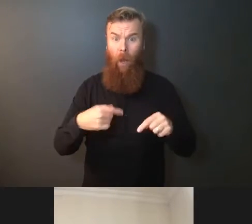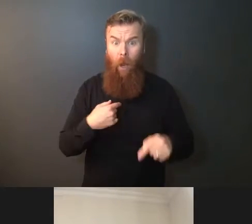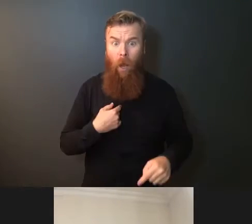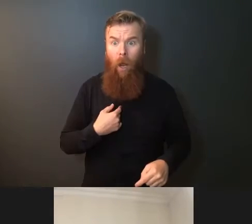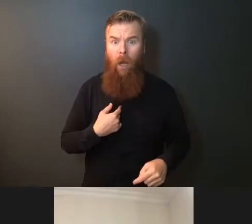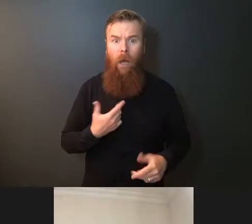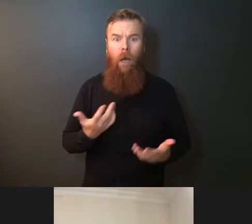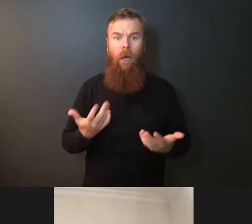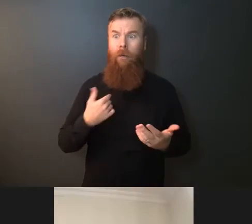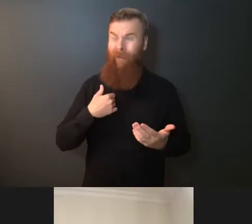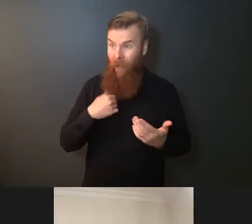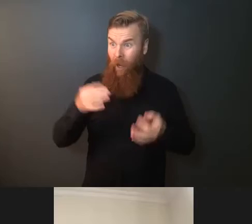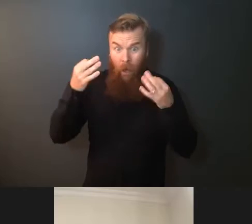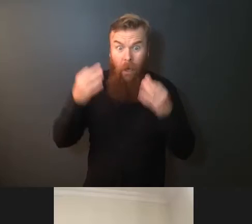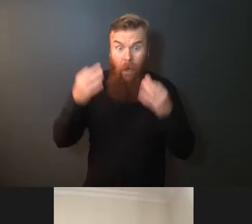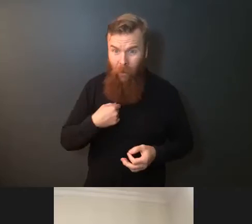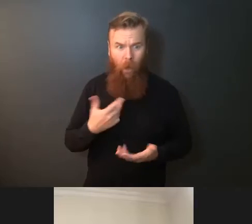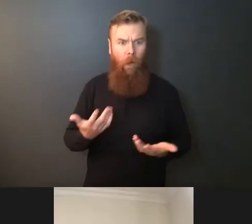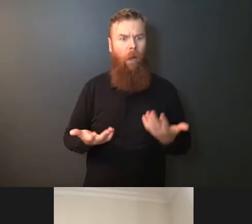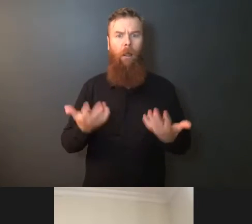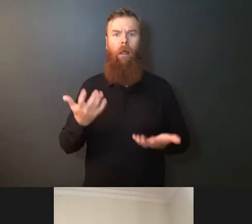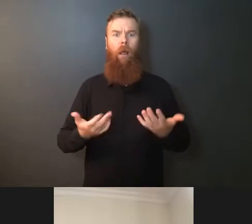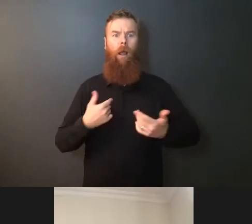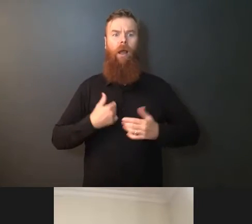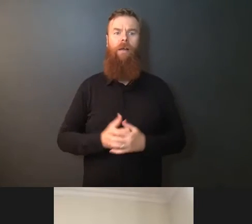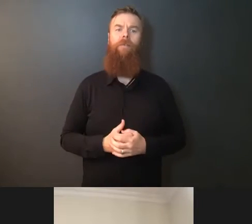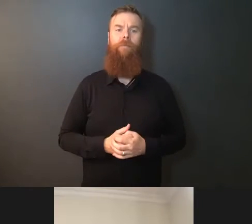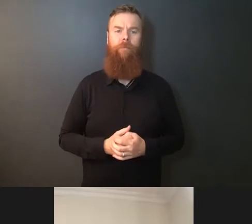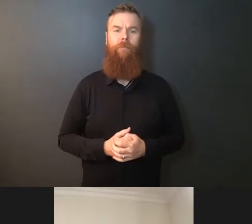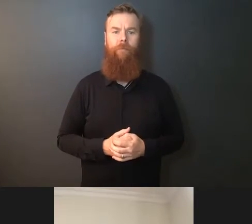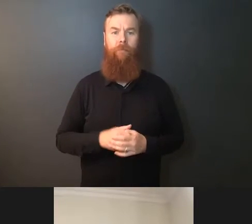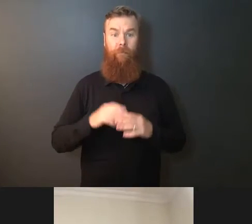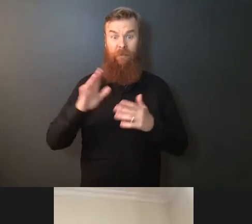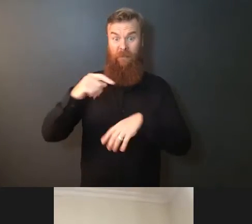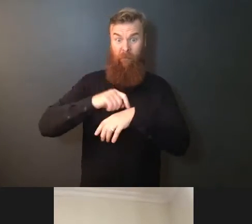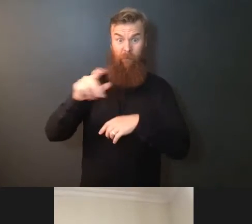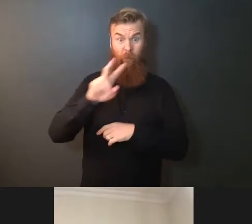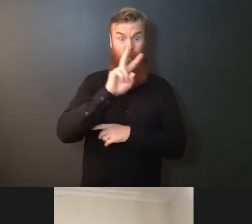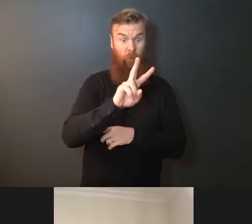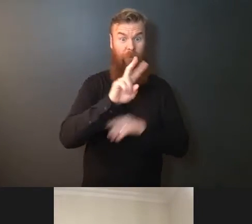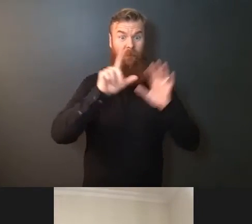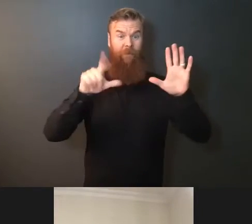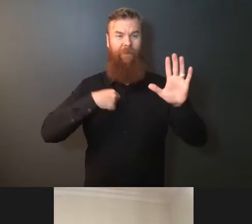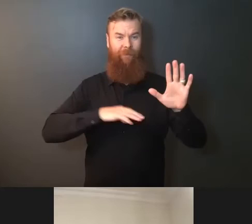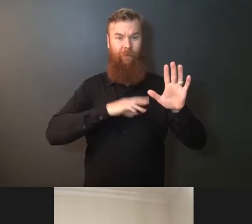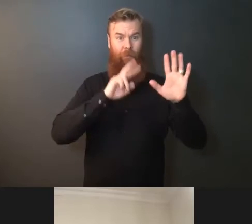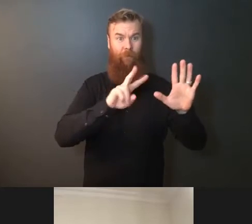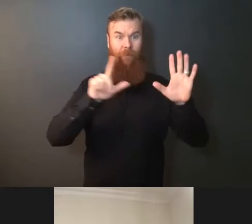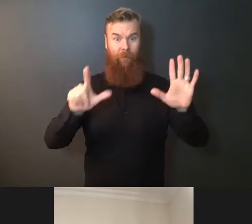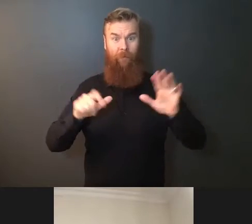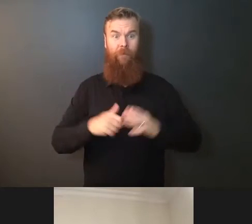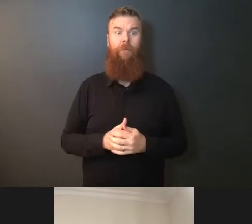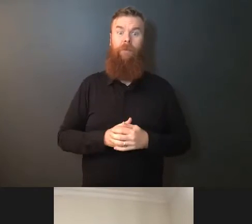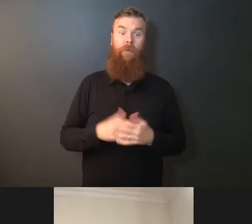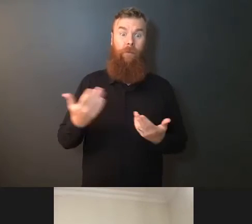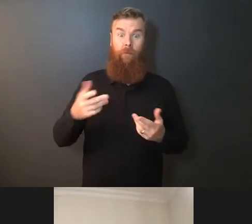potential. I was 27, and the youngest OPD president in Latin